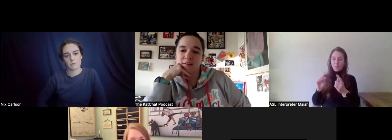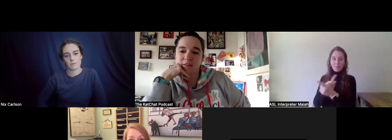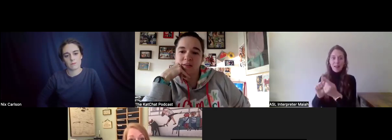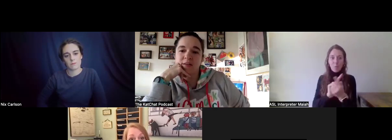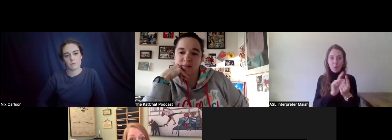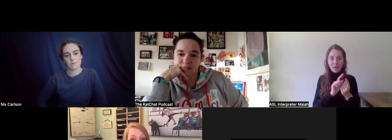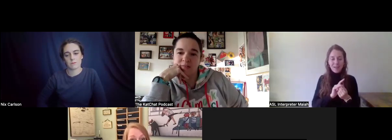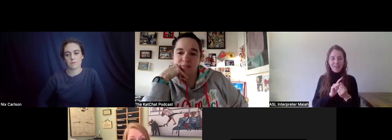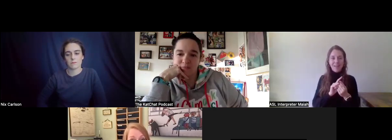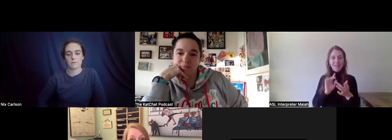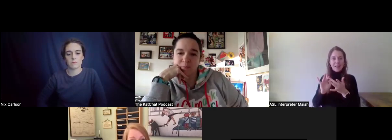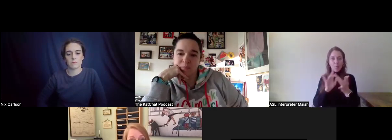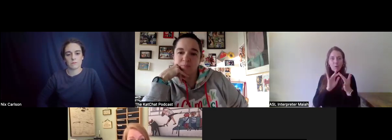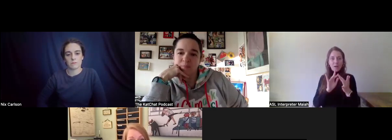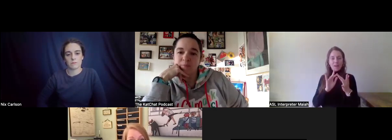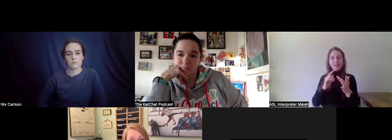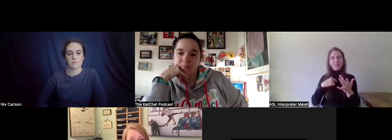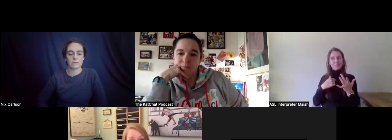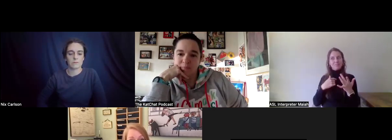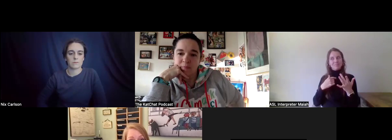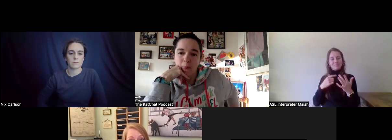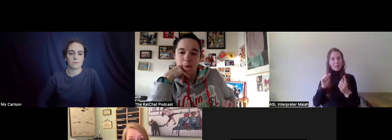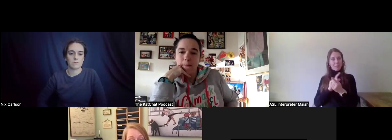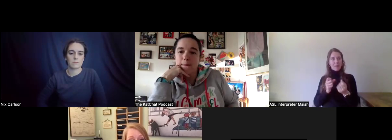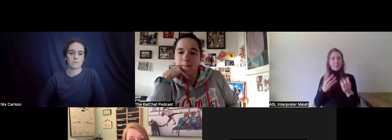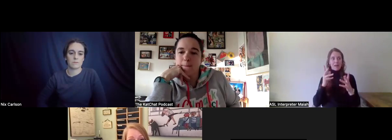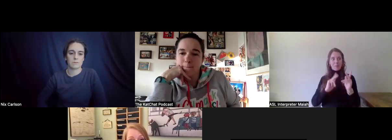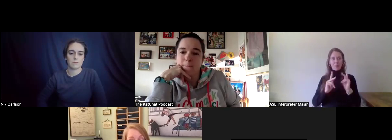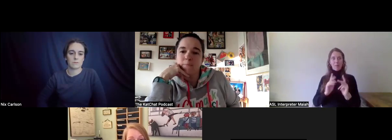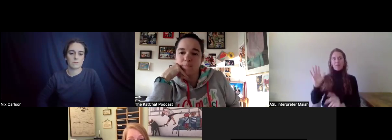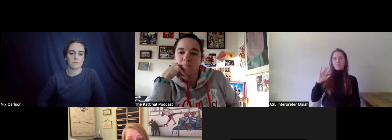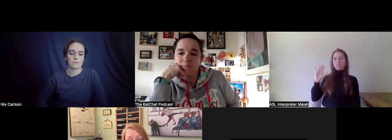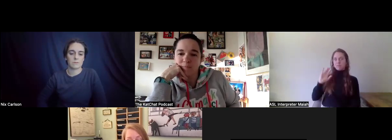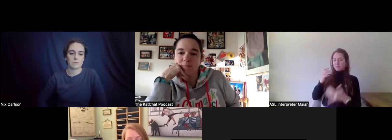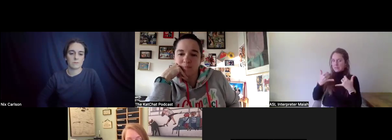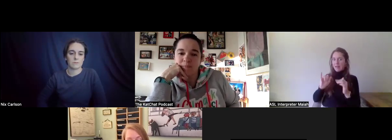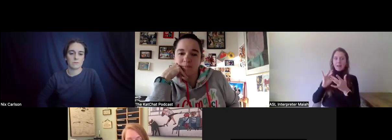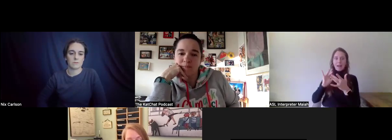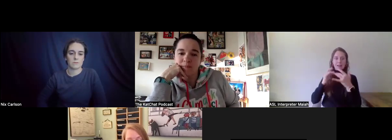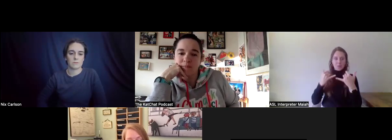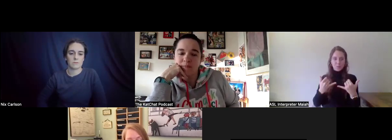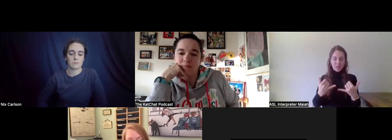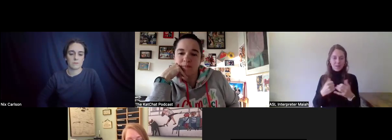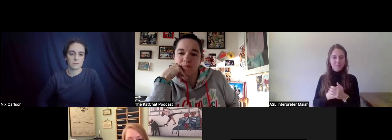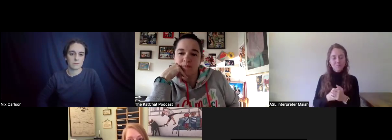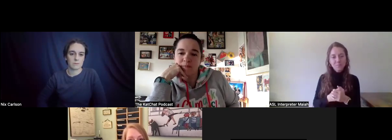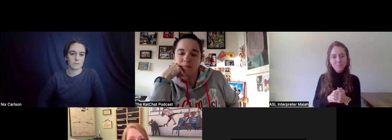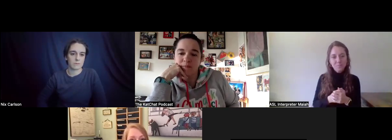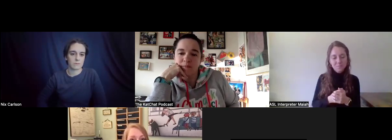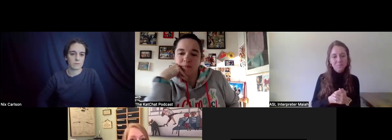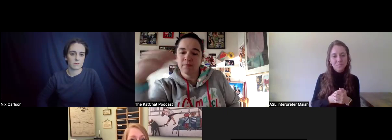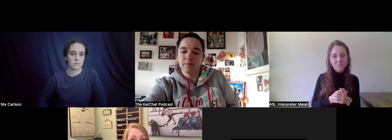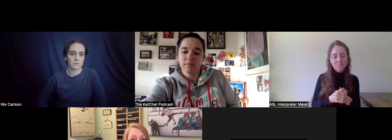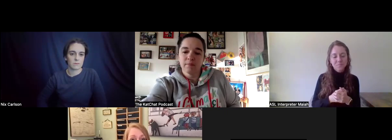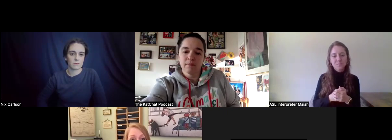for 3 decades and longer, and still keep in touch with people from the beginning of my career. Uh, he heard about an opportunity